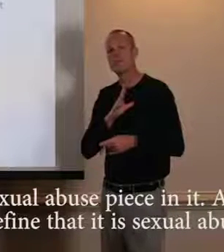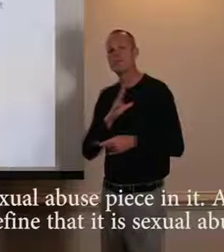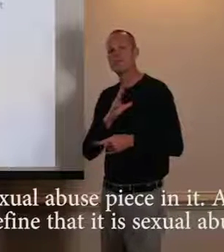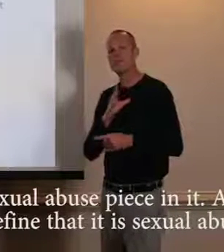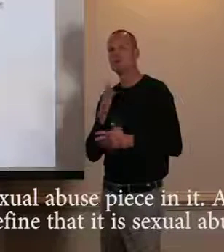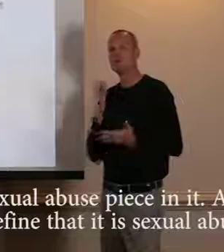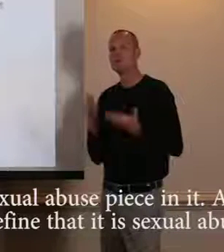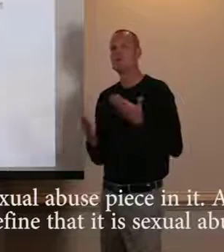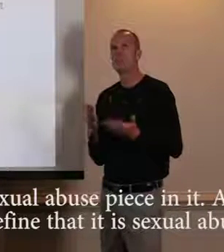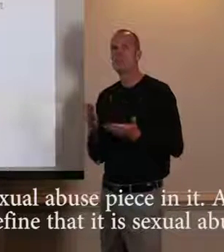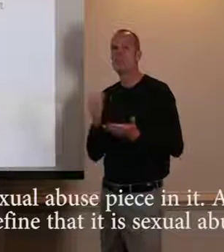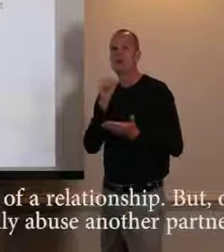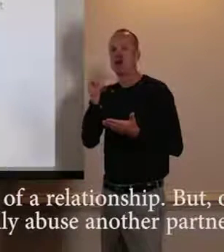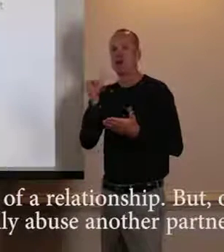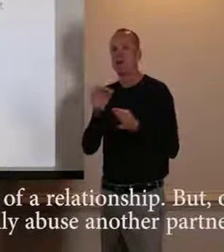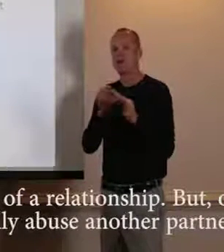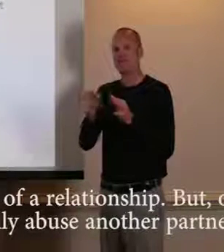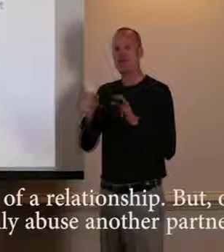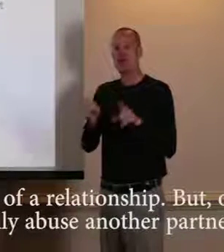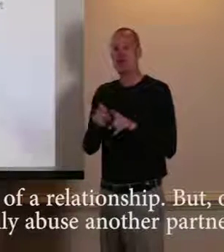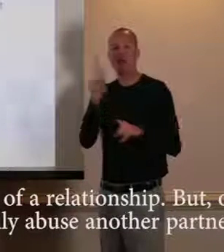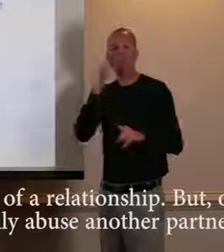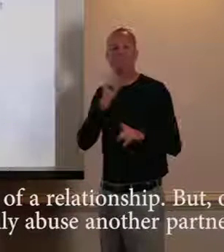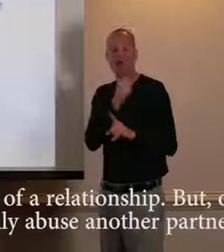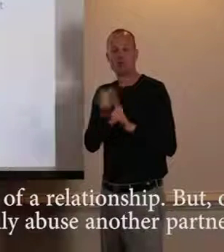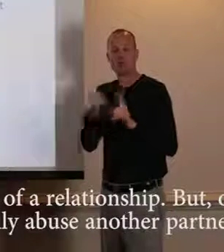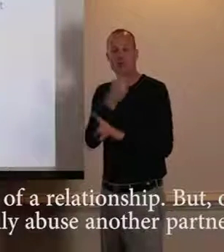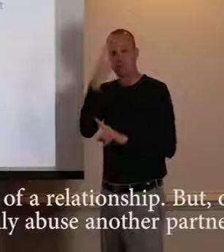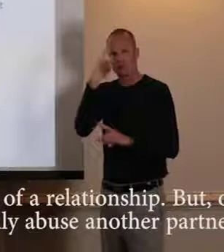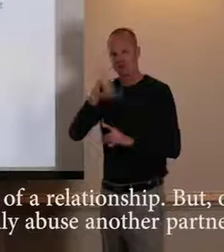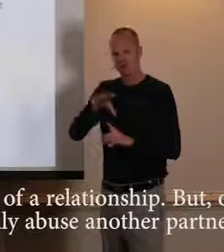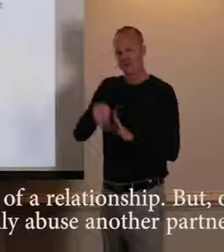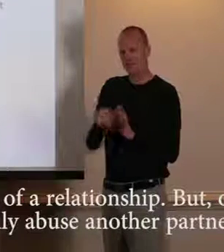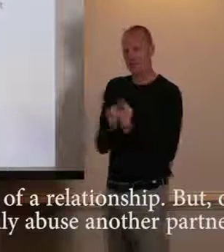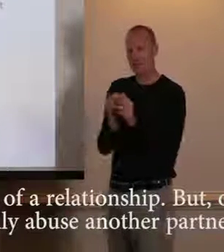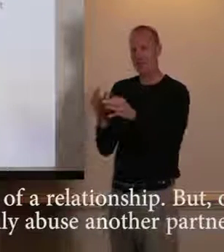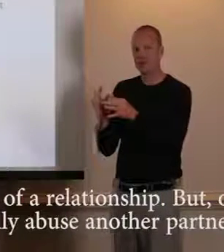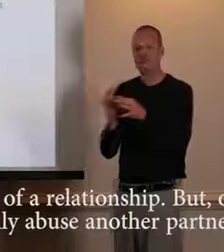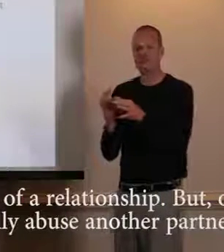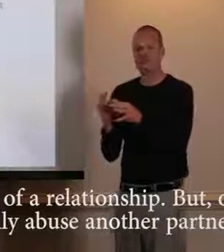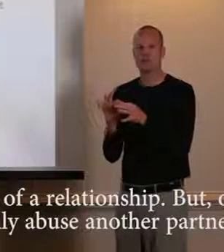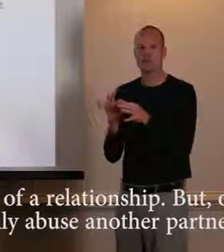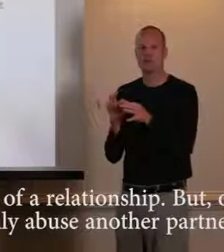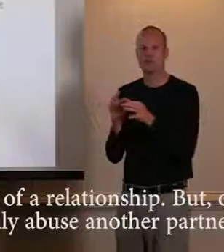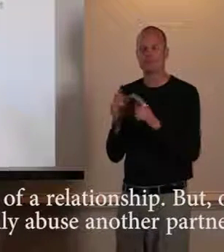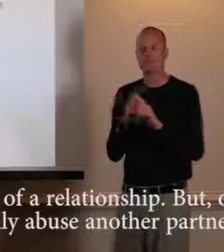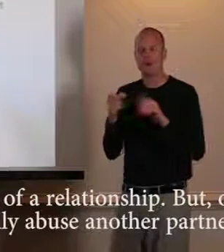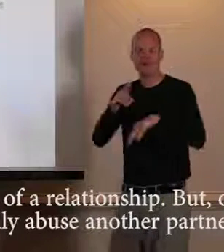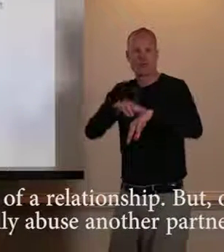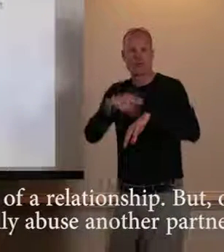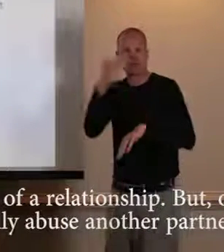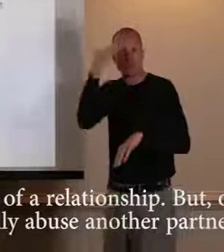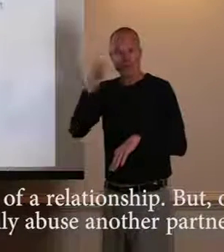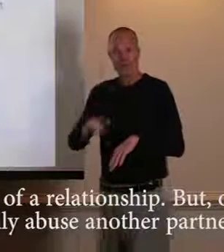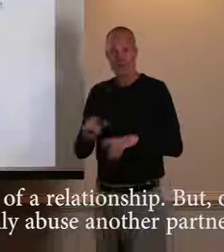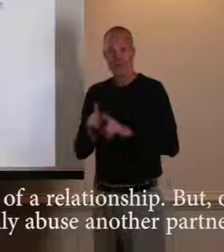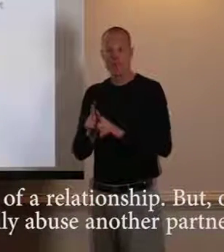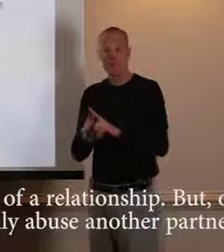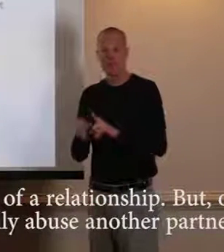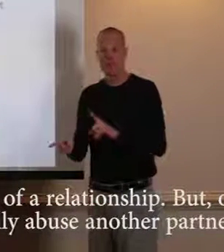that it is sexual abuse because it's in the constraints of a relationship. But of course, a partner can sexually abuse another partner.